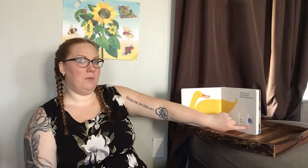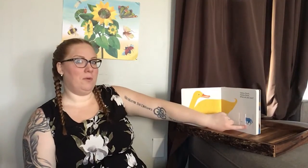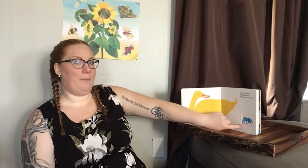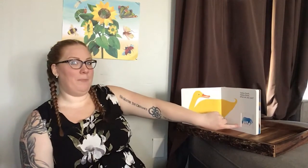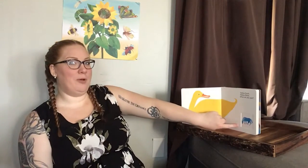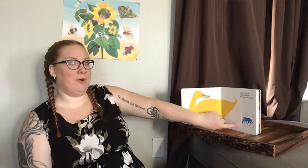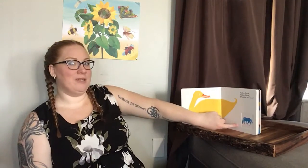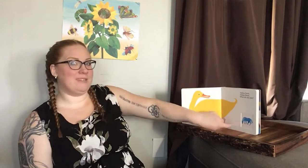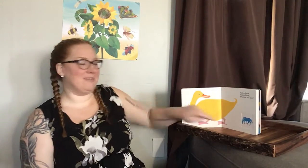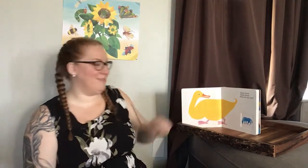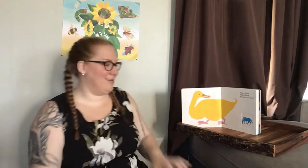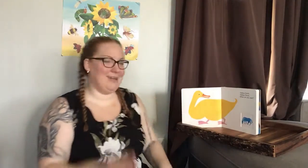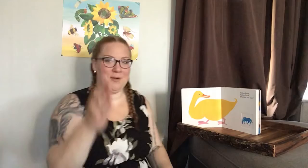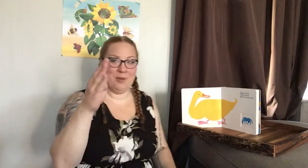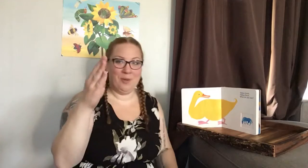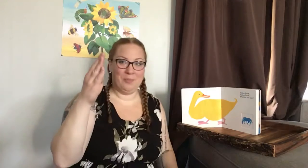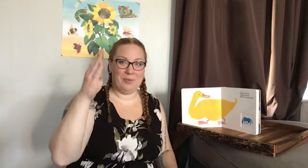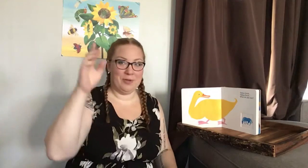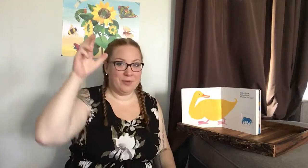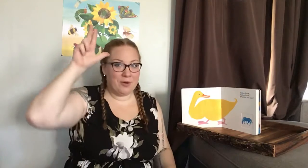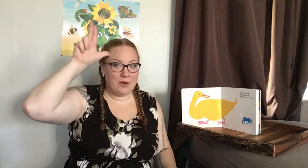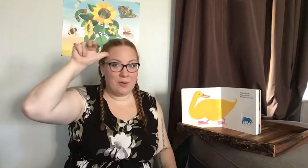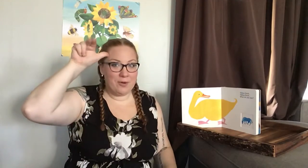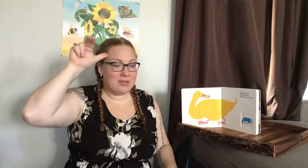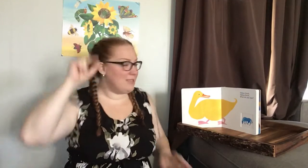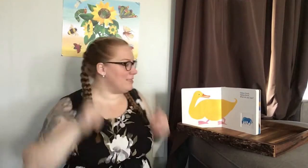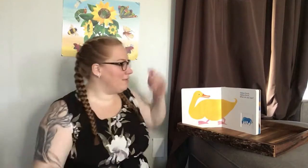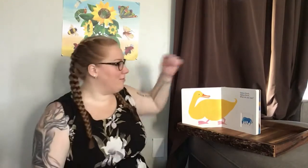Ooh, blue horse. Blue horse.